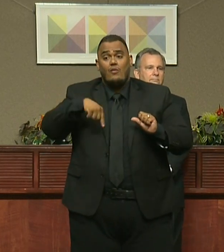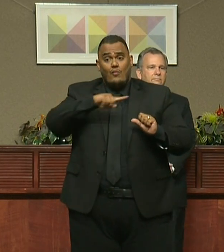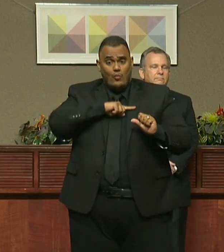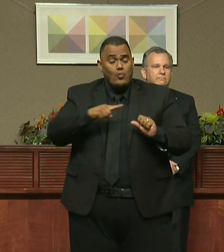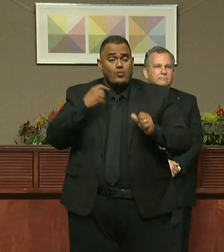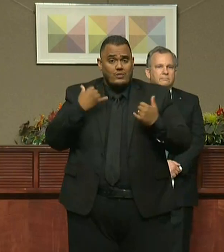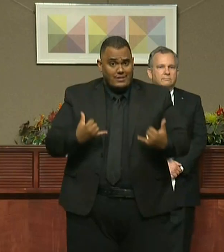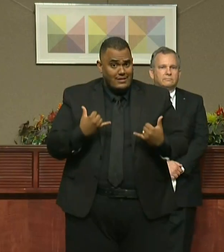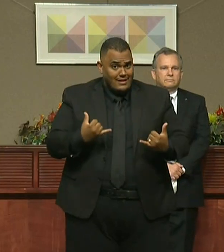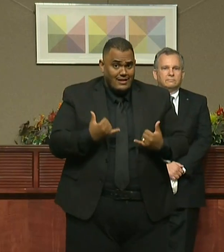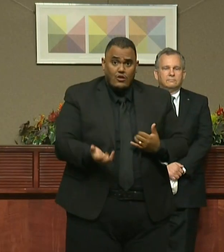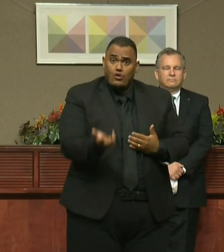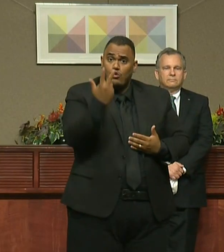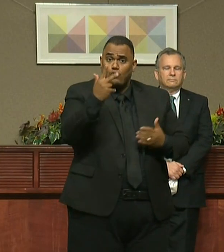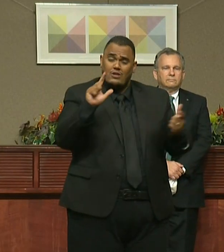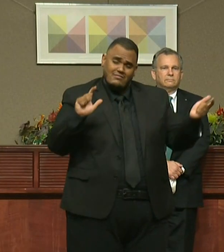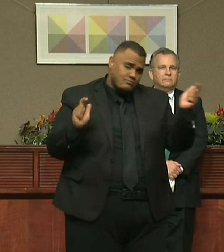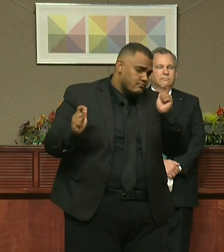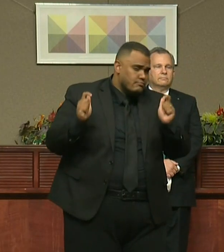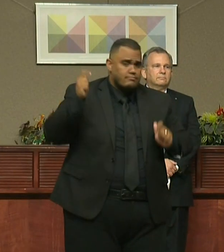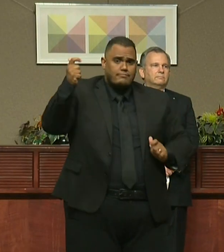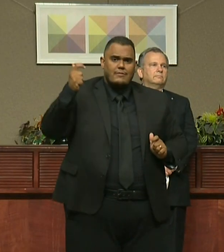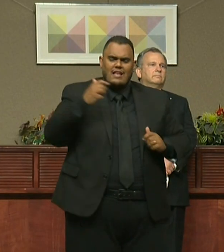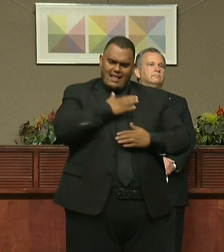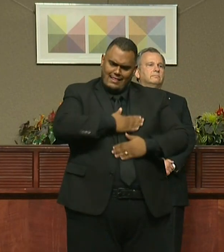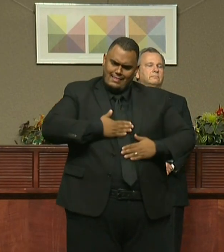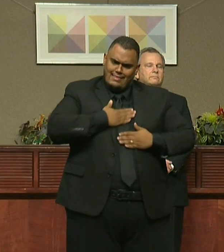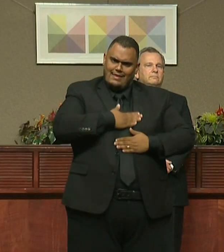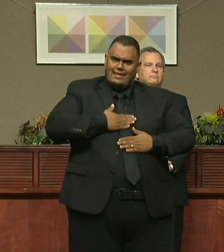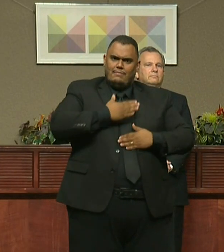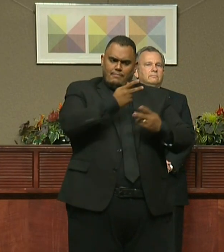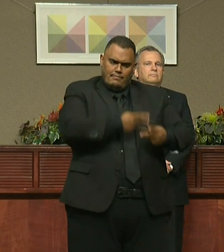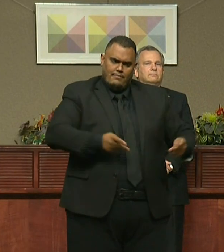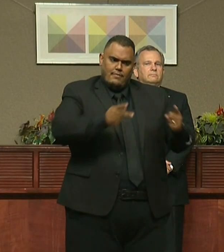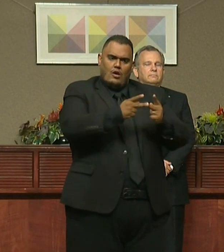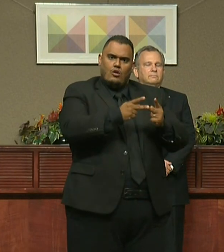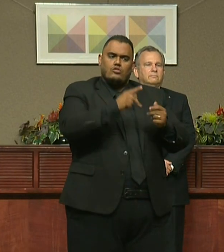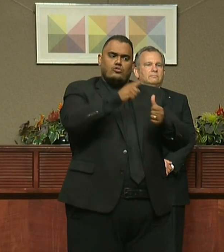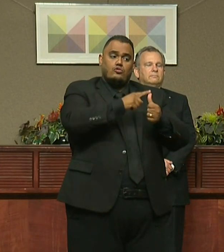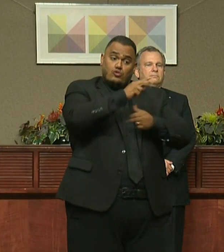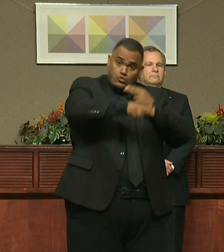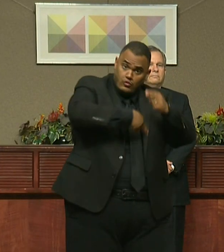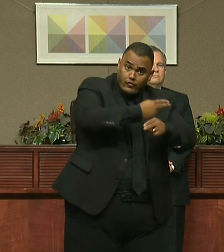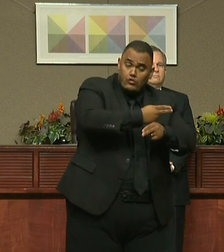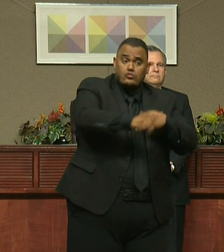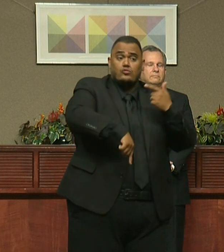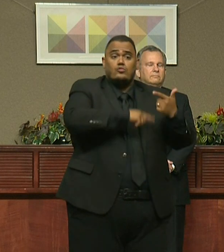parks, Universal Orlando, SeaWorld, and Walt Disney World, get ready to reopen.